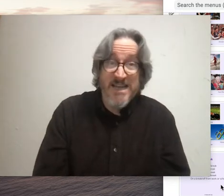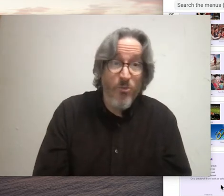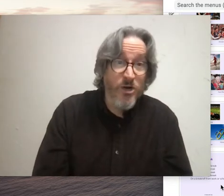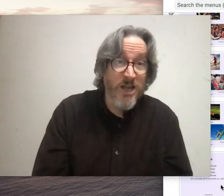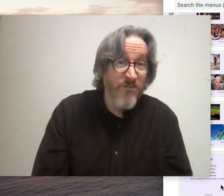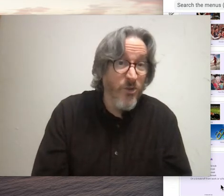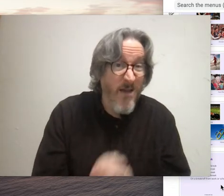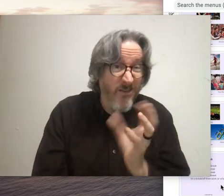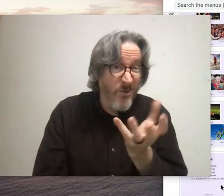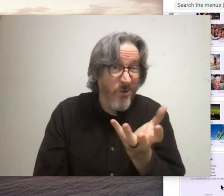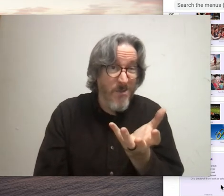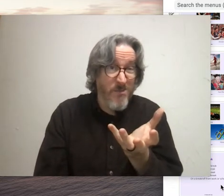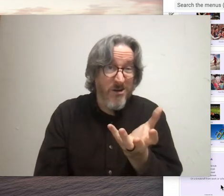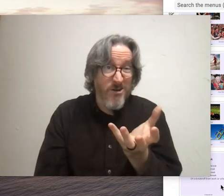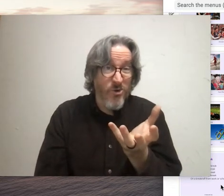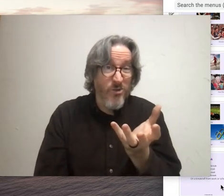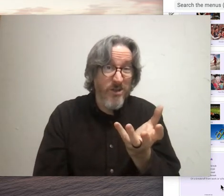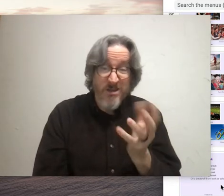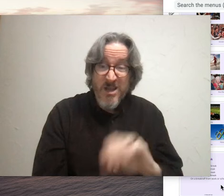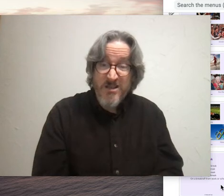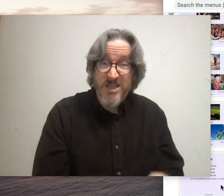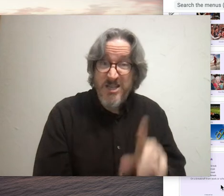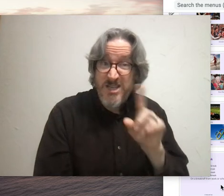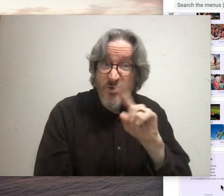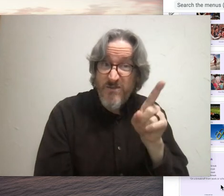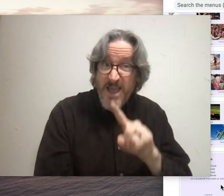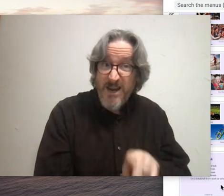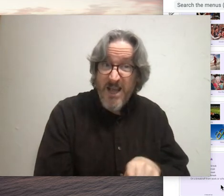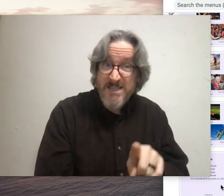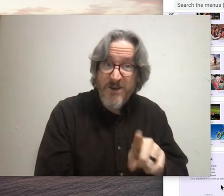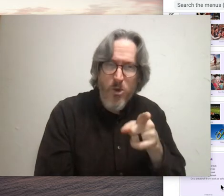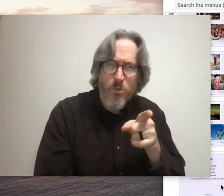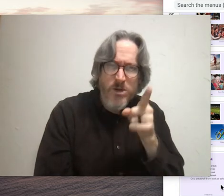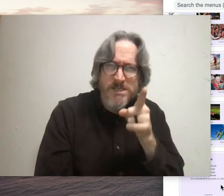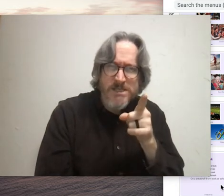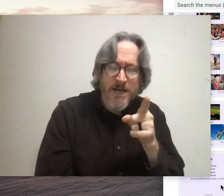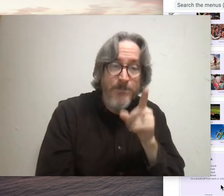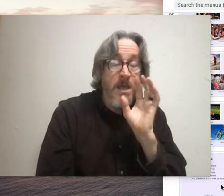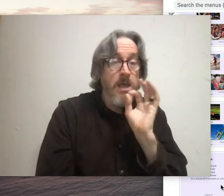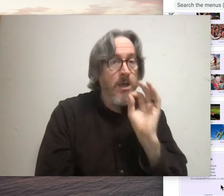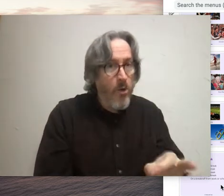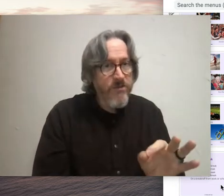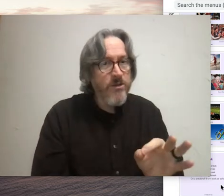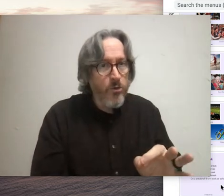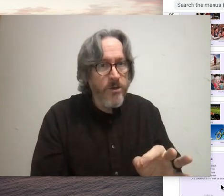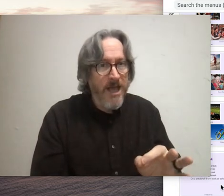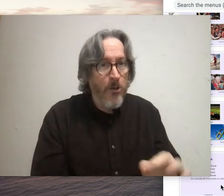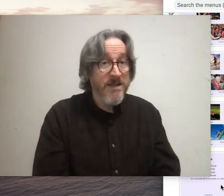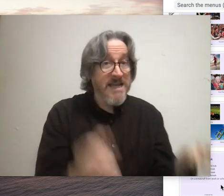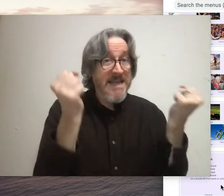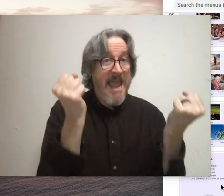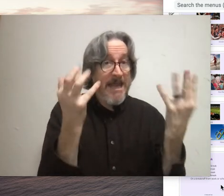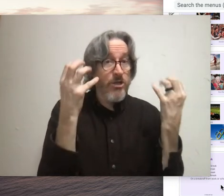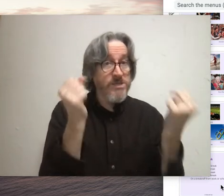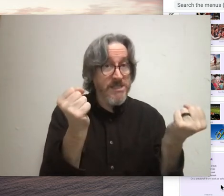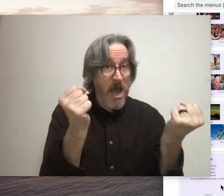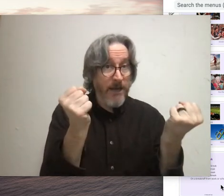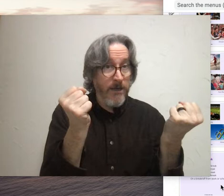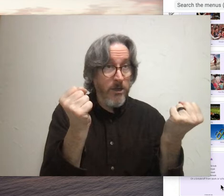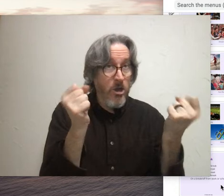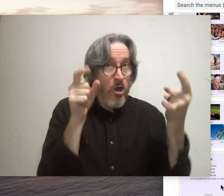As I say, if you can grab a partner to work with to sort of analyze and figure, oh, what's the signing? One thing that will really help is, can